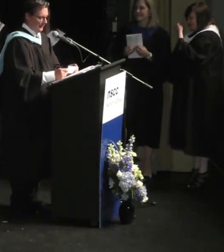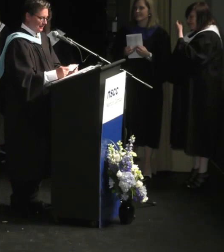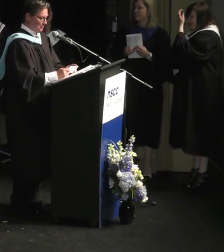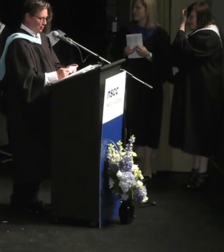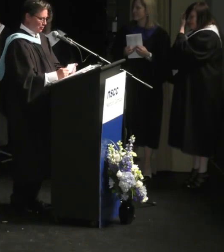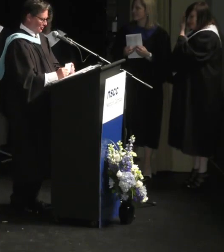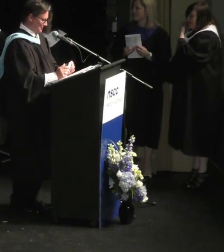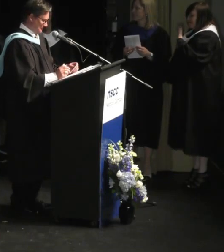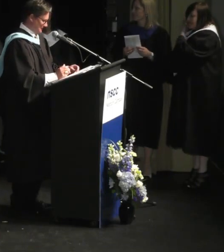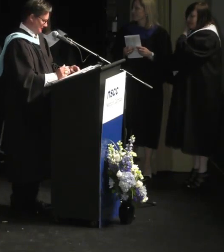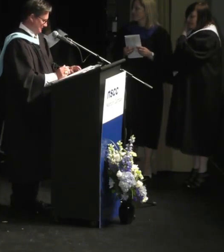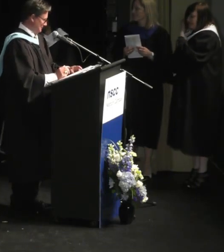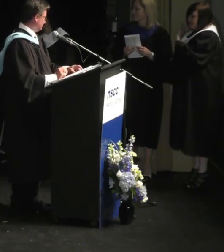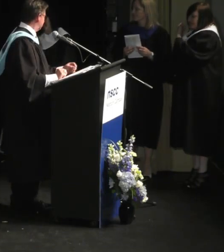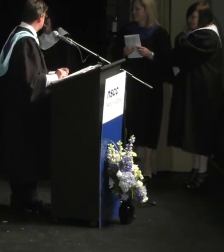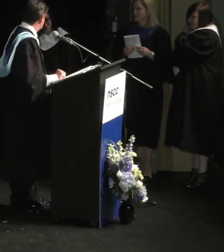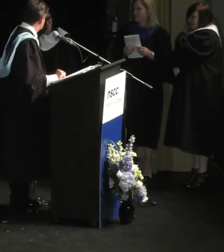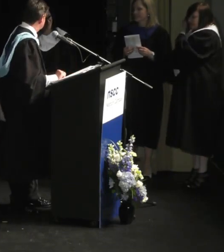Michaela Berger.